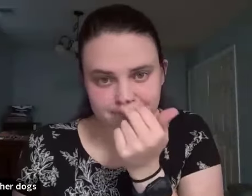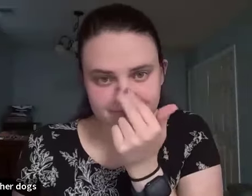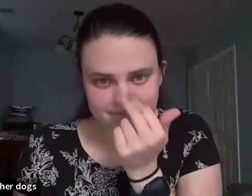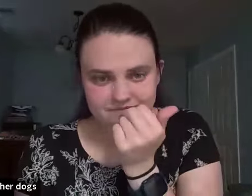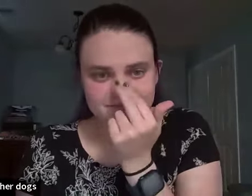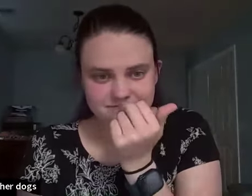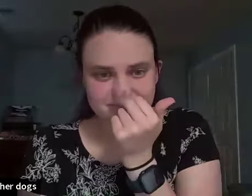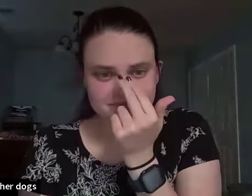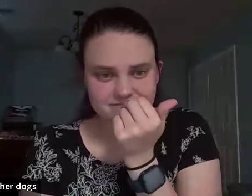Funny.